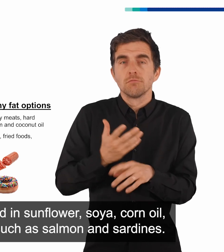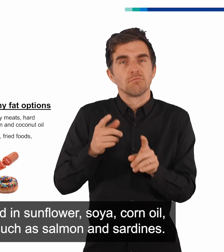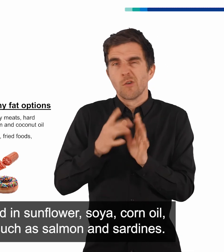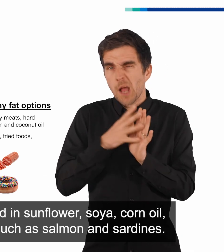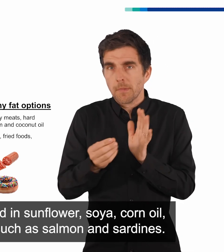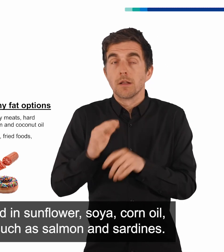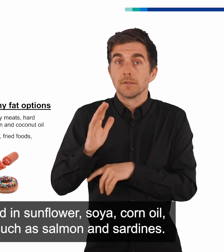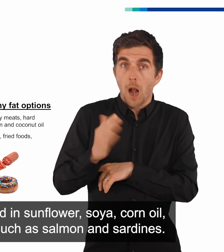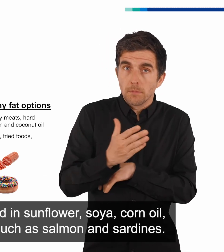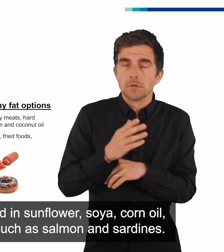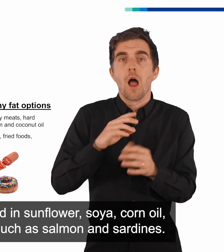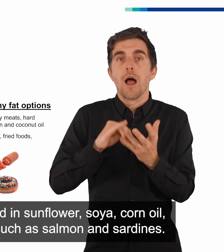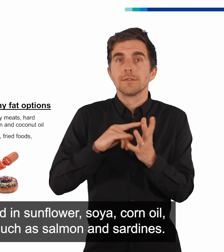fats.